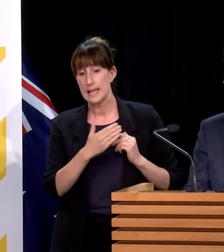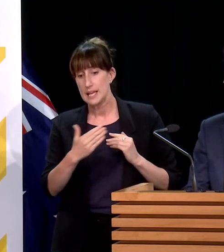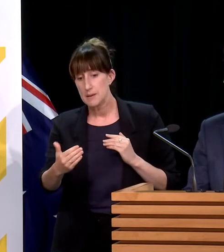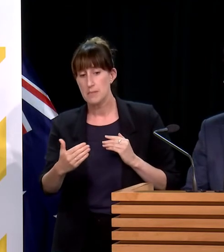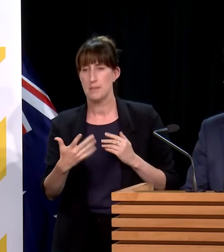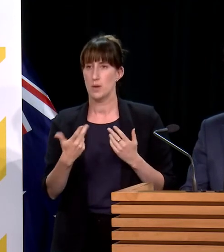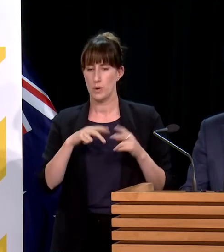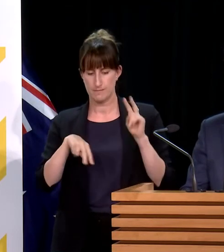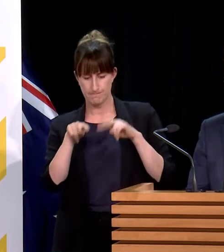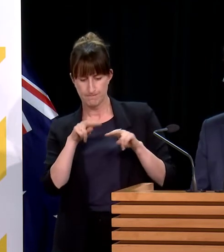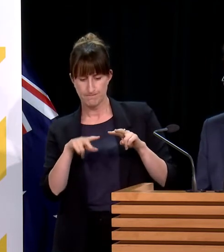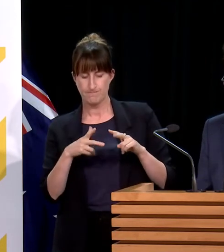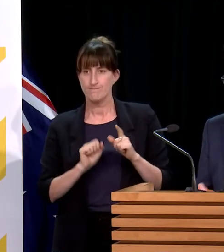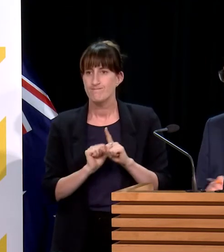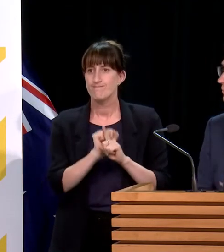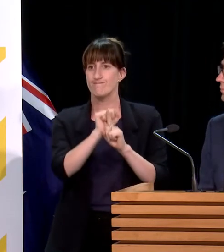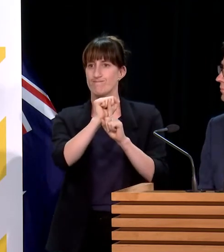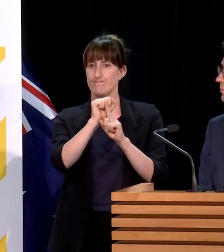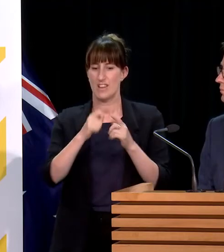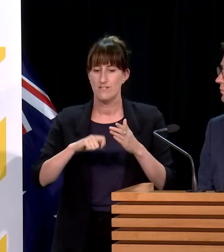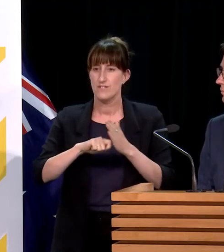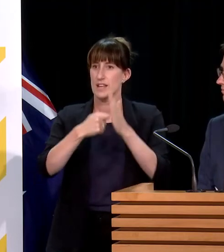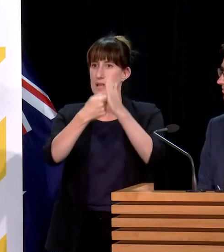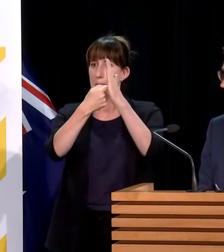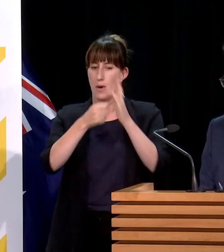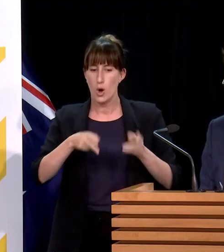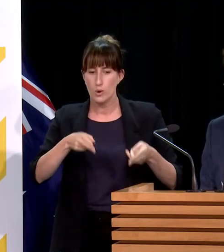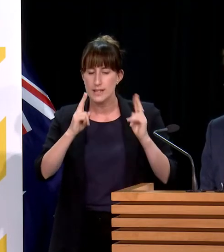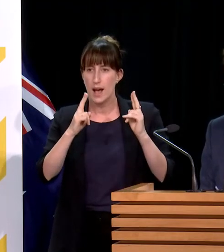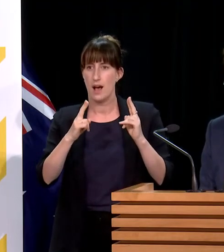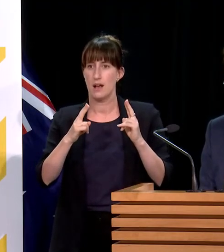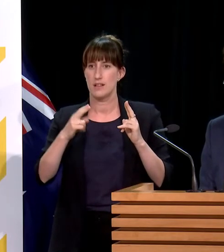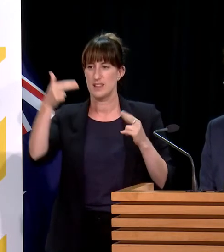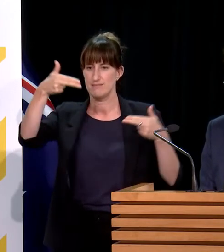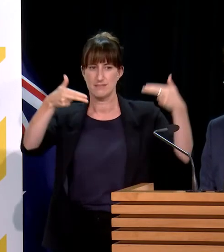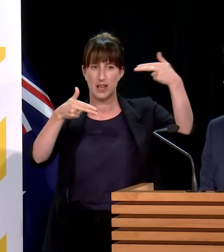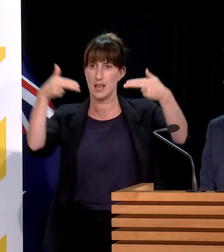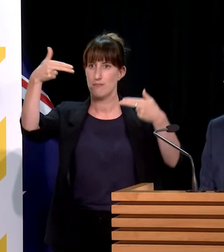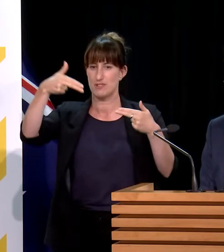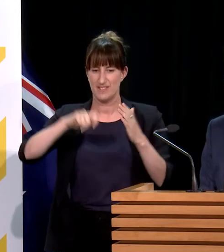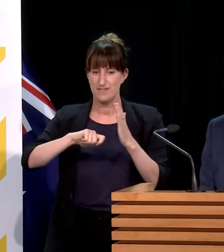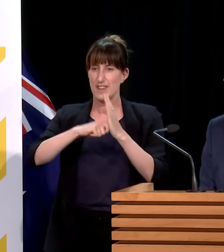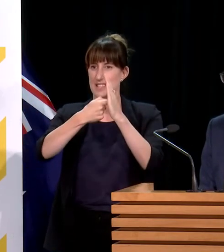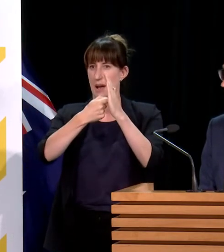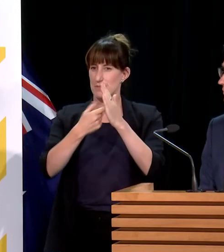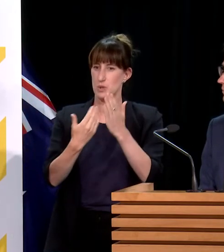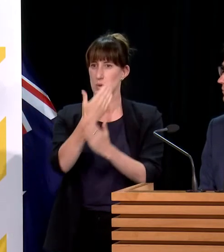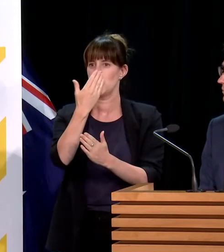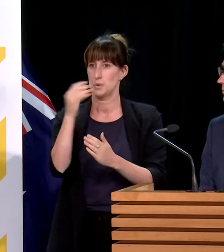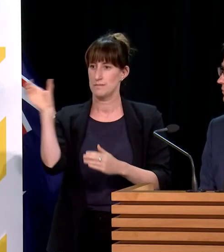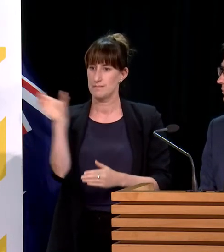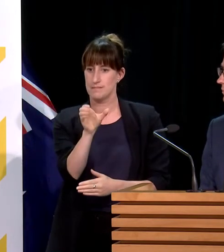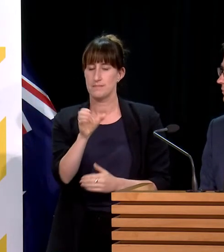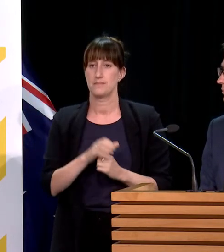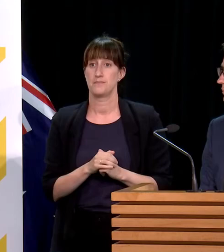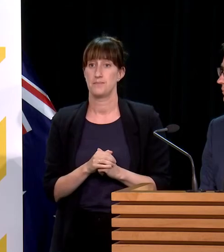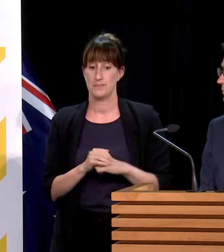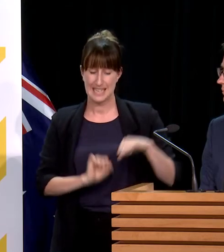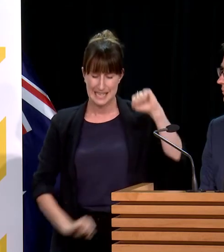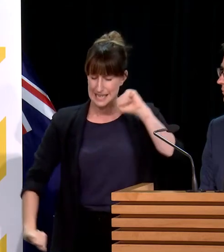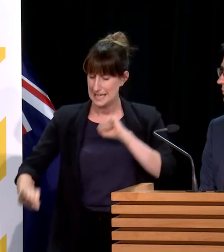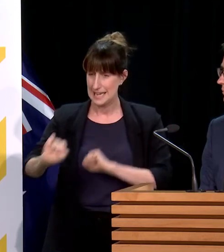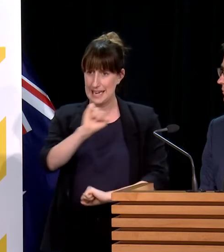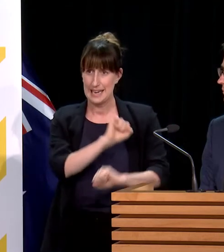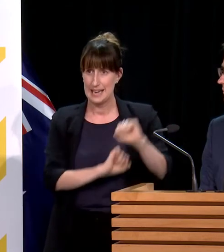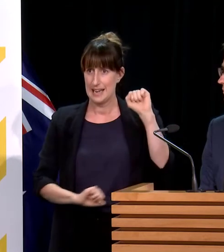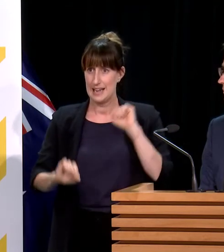upgrade work there. We make sure the CCTV is fully updated. There's a thorough clean of the hotel. During that time, any changes to